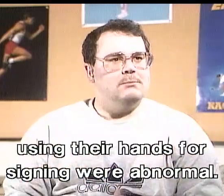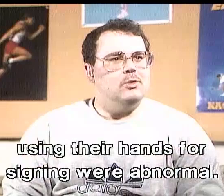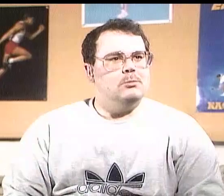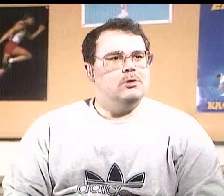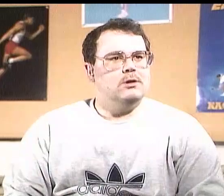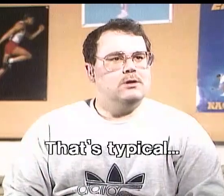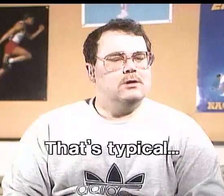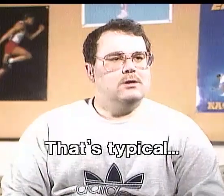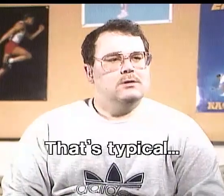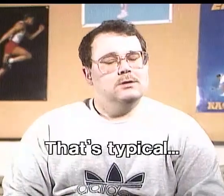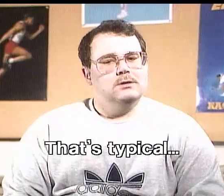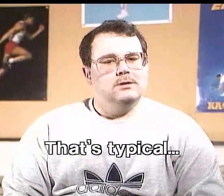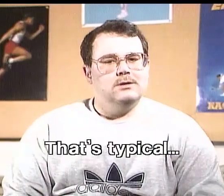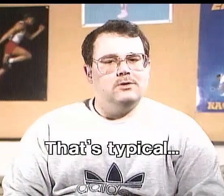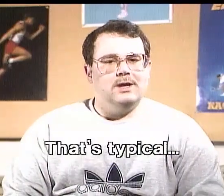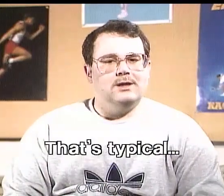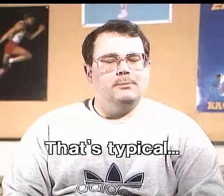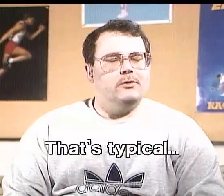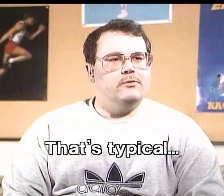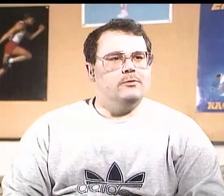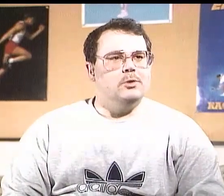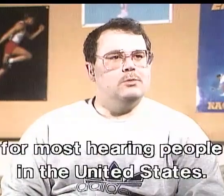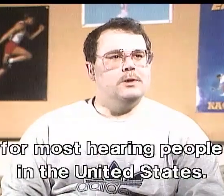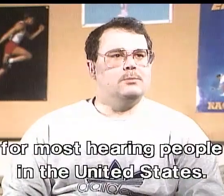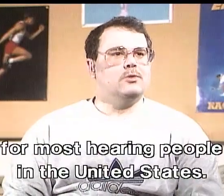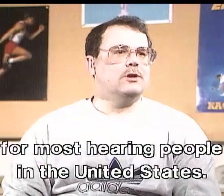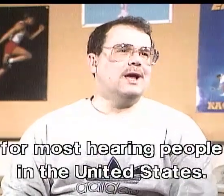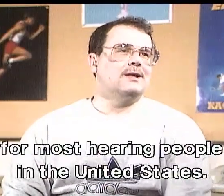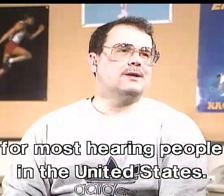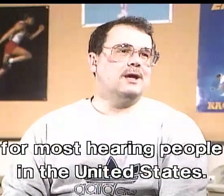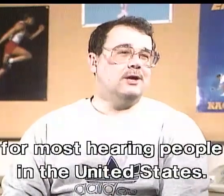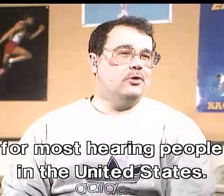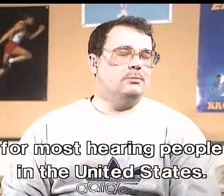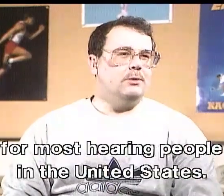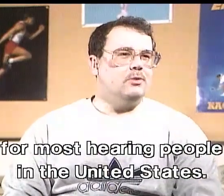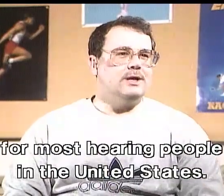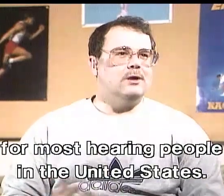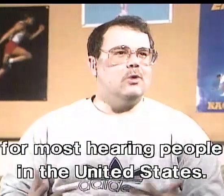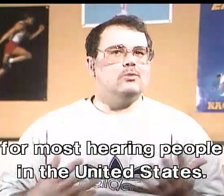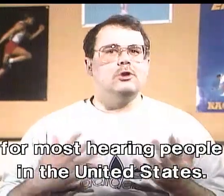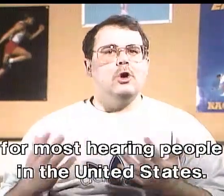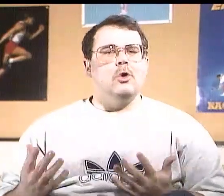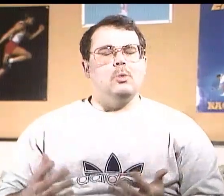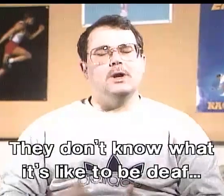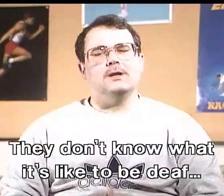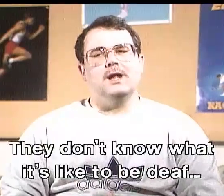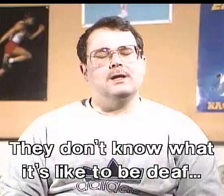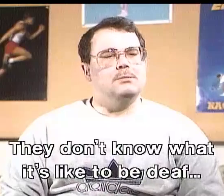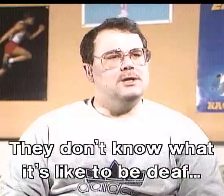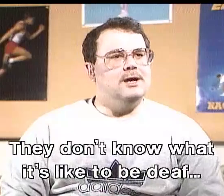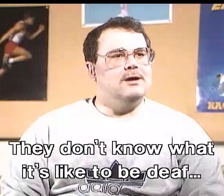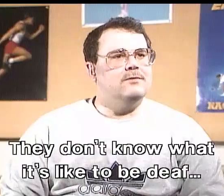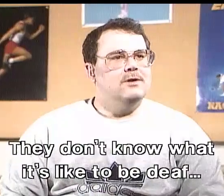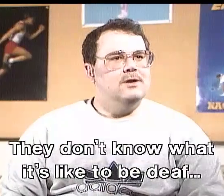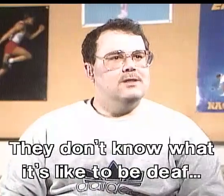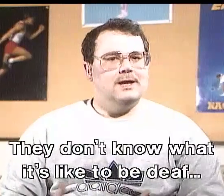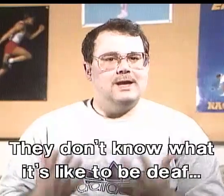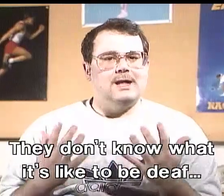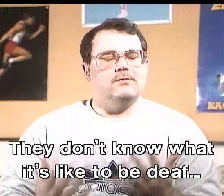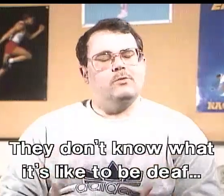abnormal. Well, that's typical for most people in the United States, hearing people that don't know what it's like to be deaf, that's a form